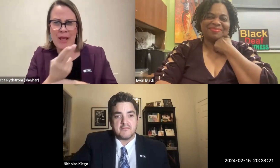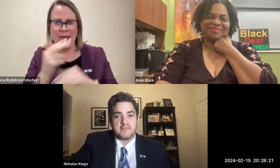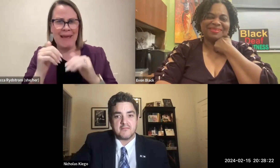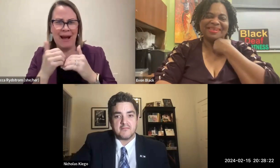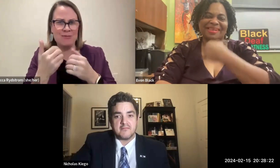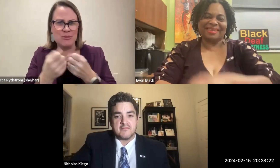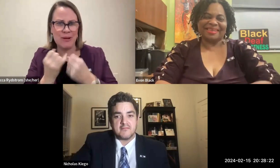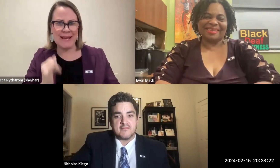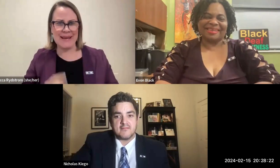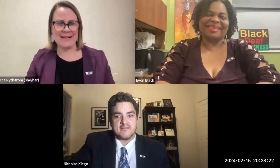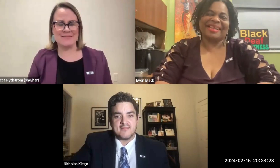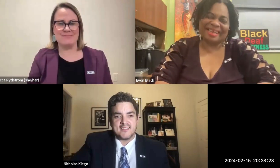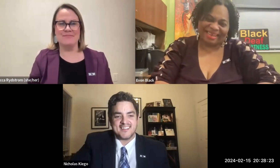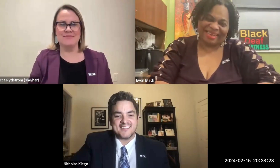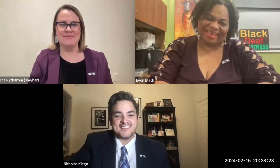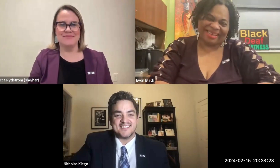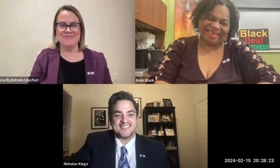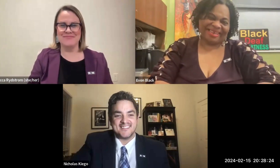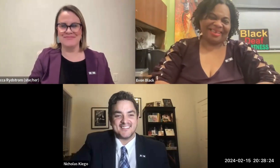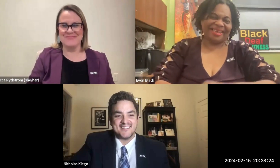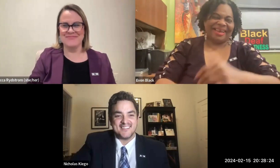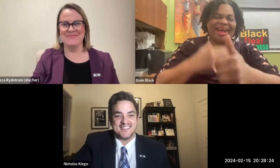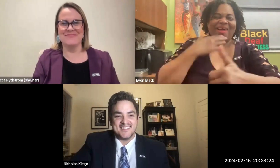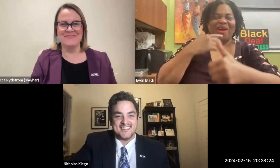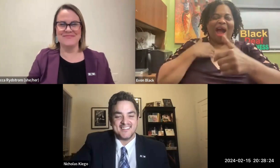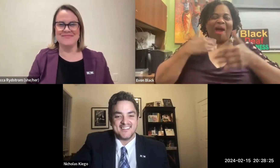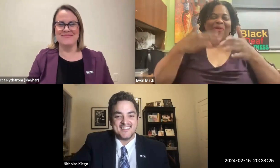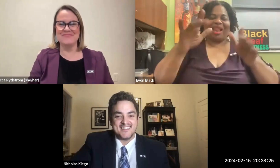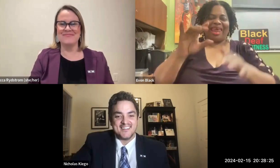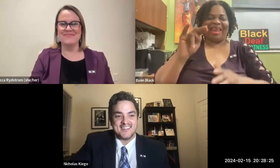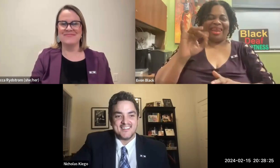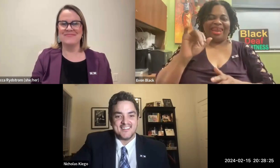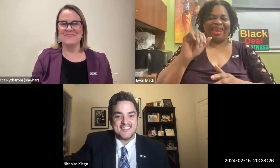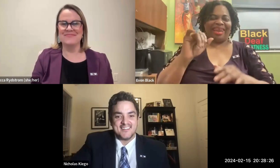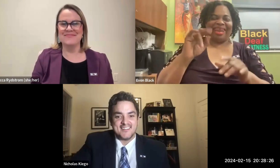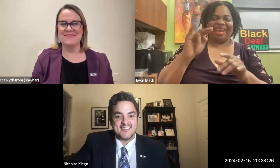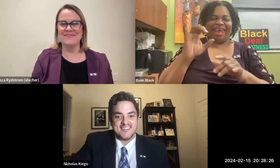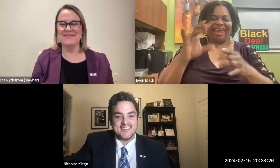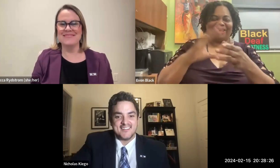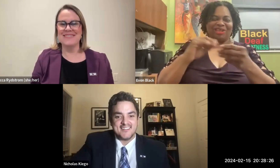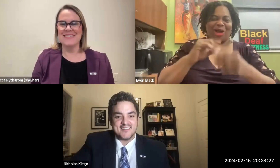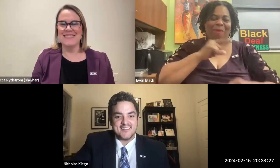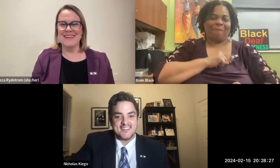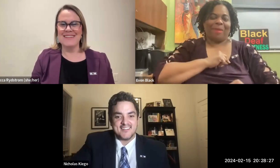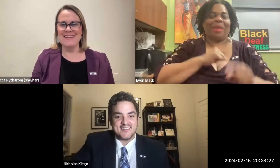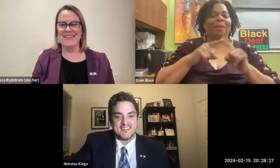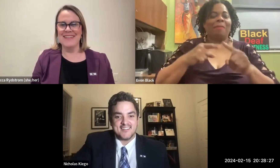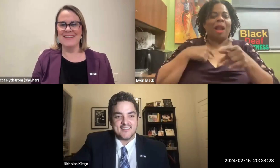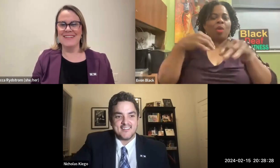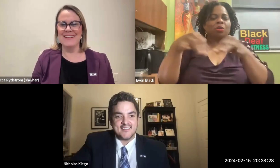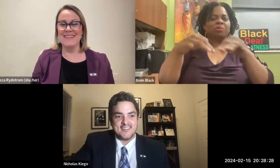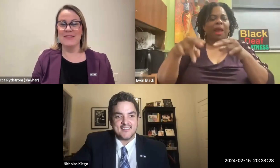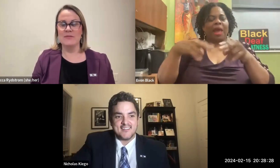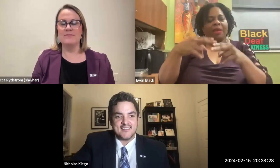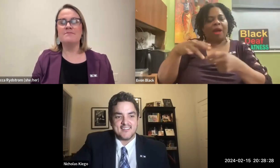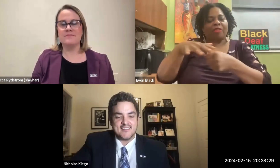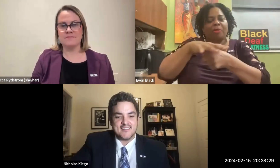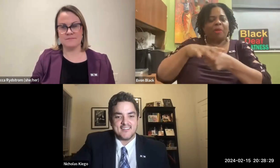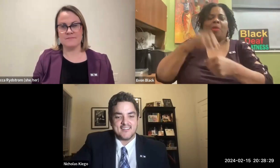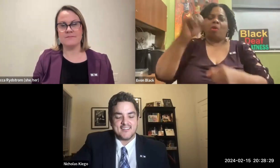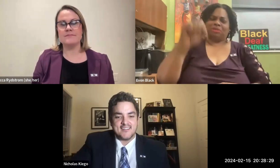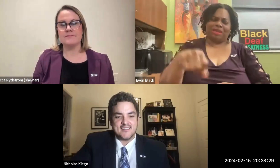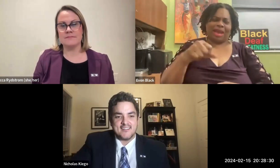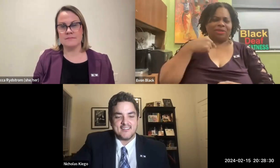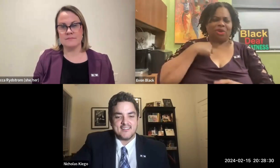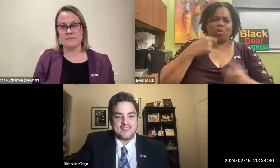And also, I love the pin you're all wearing. How do I get one? Well, I'll let Nick talk about the pin,